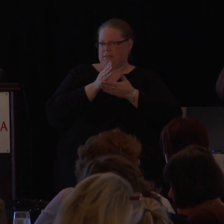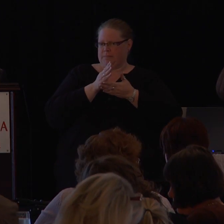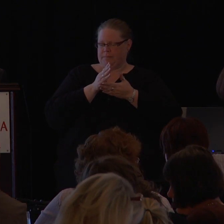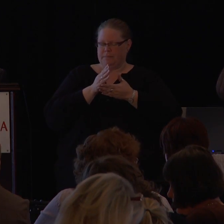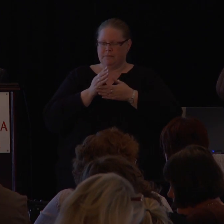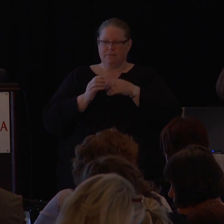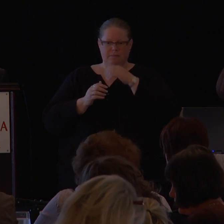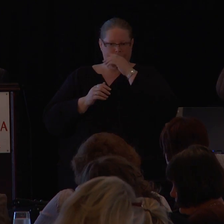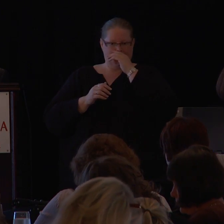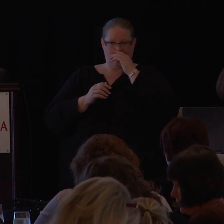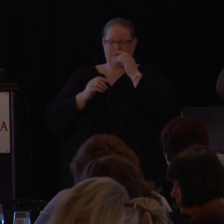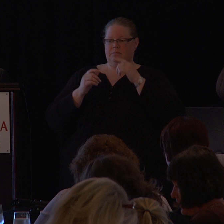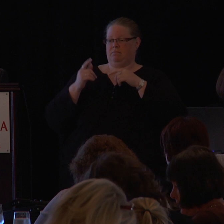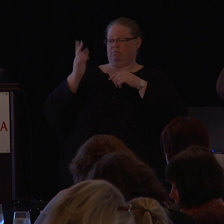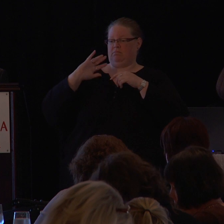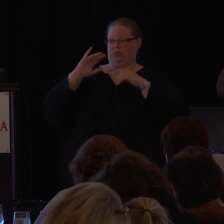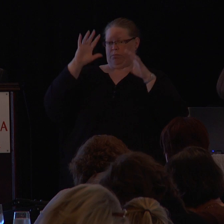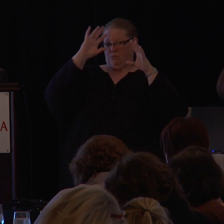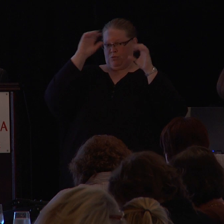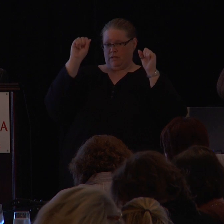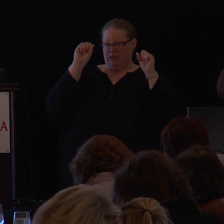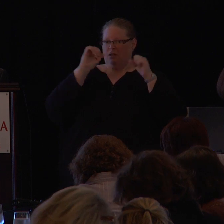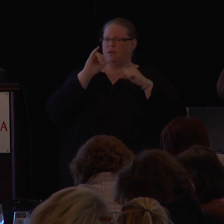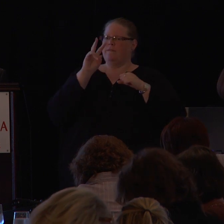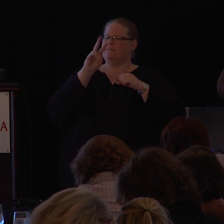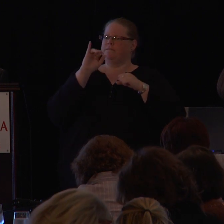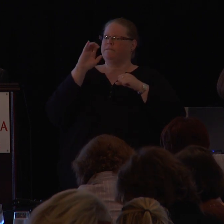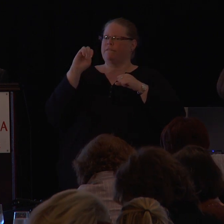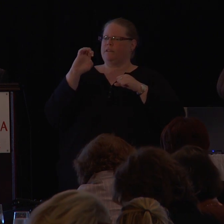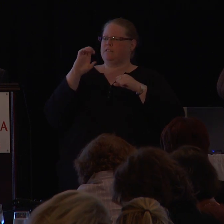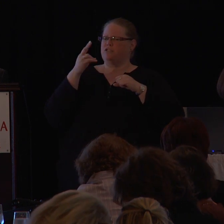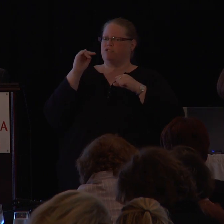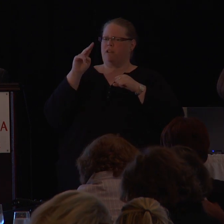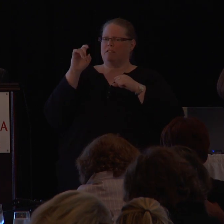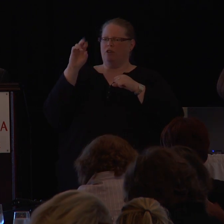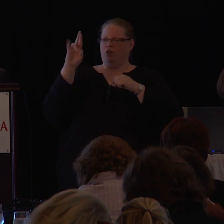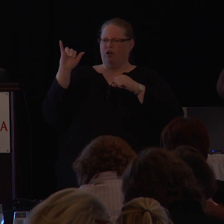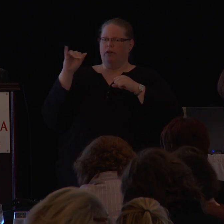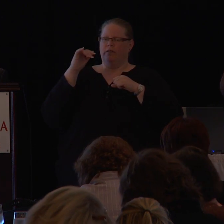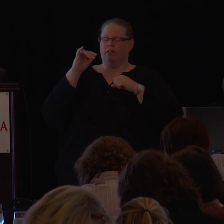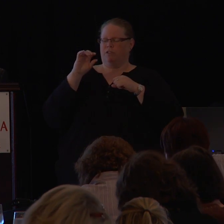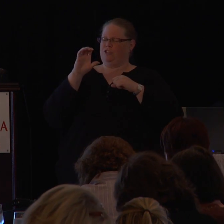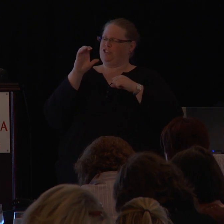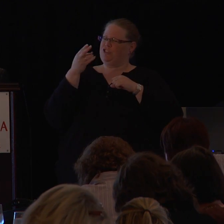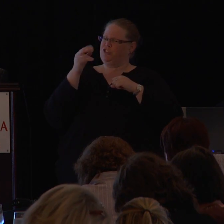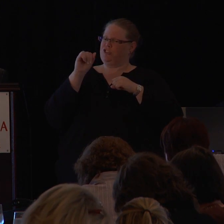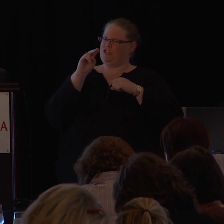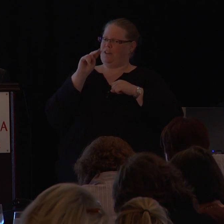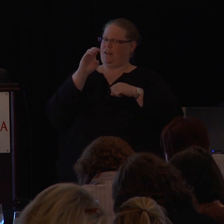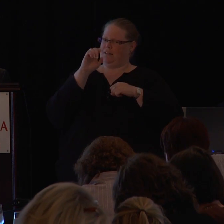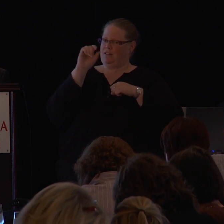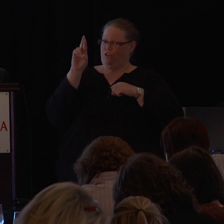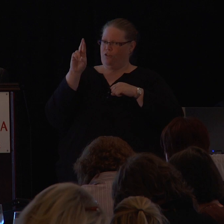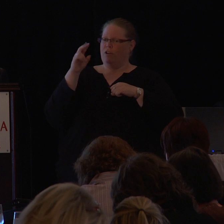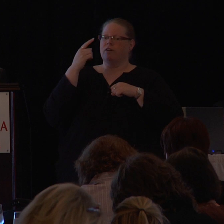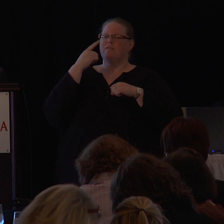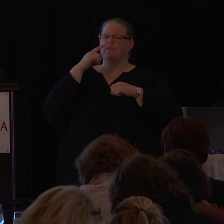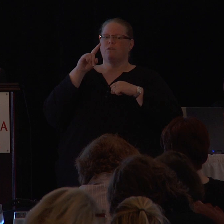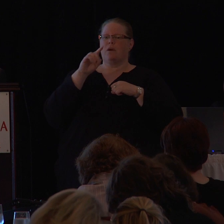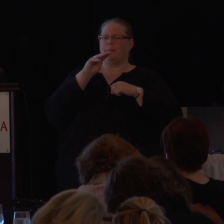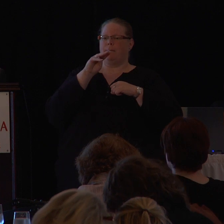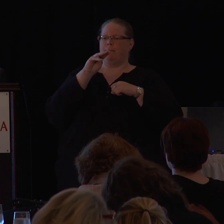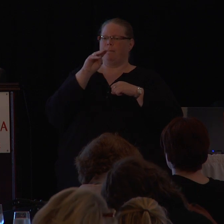served as president and vice chancellor of Mount Allison University, an advisor to governments,